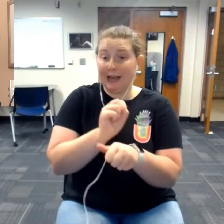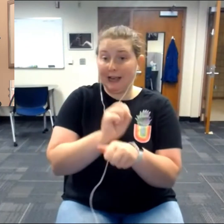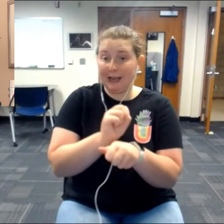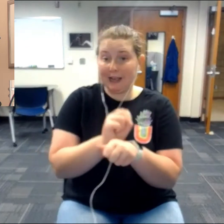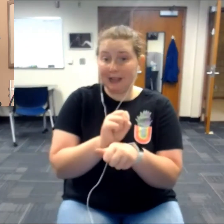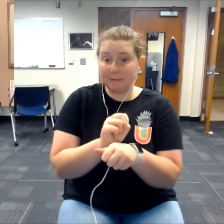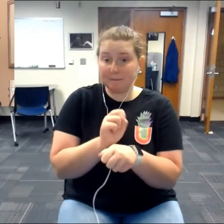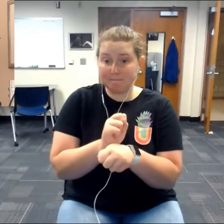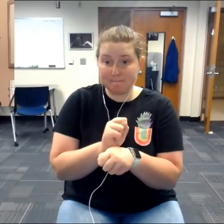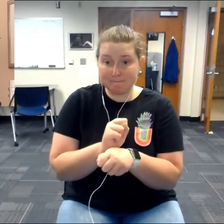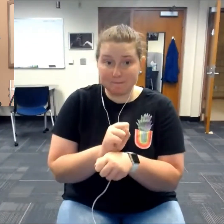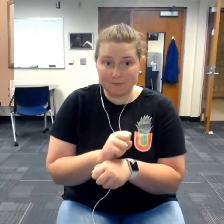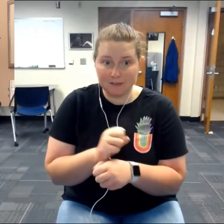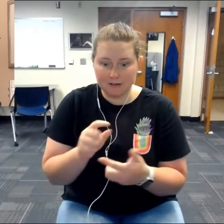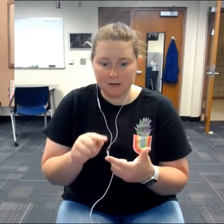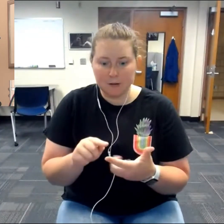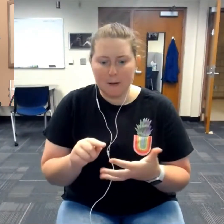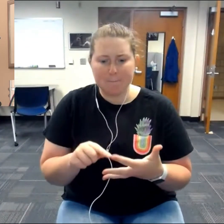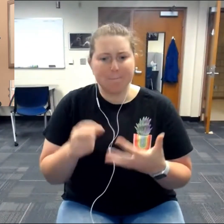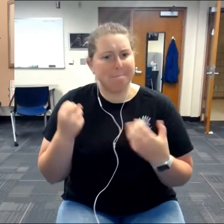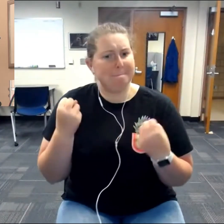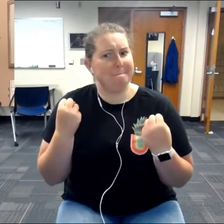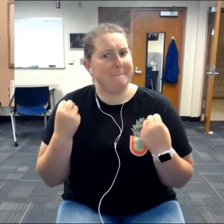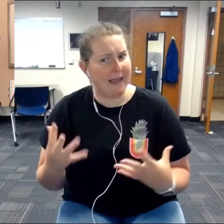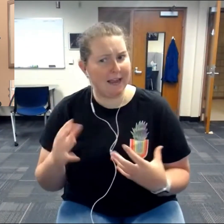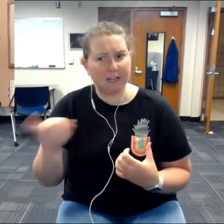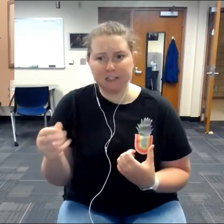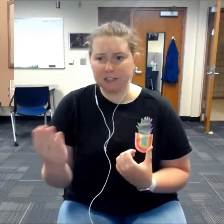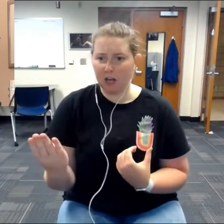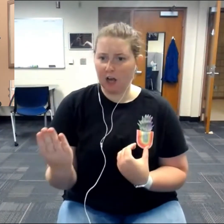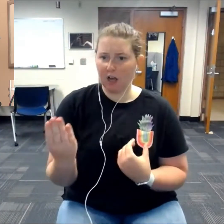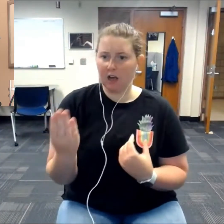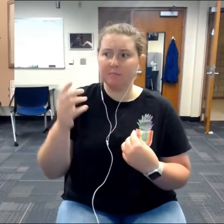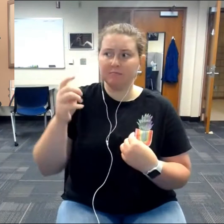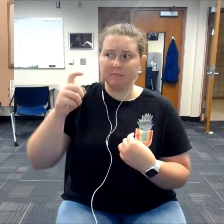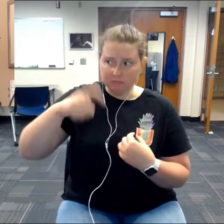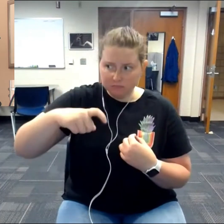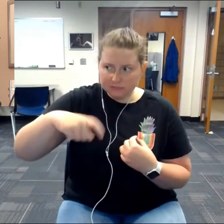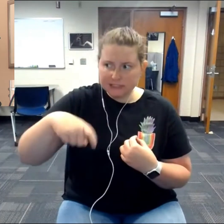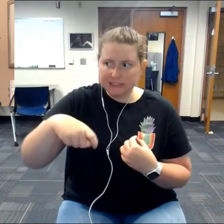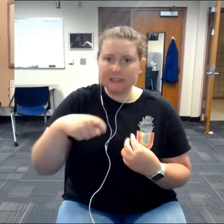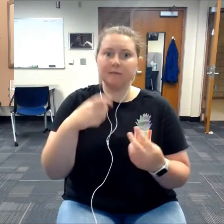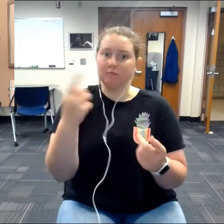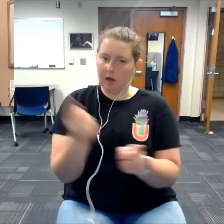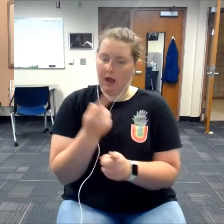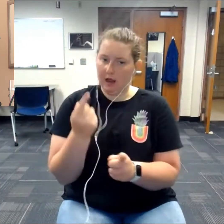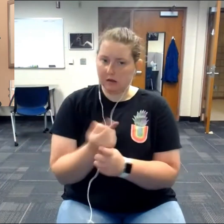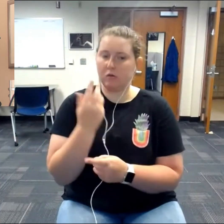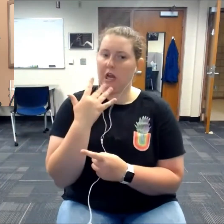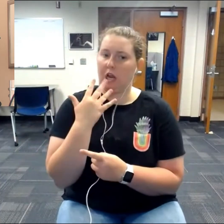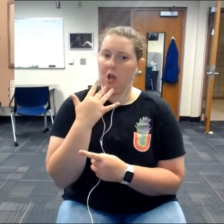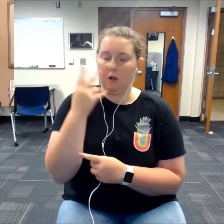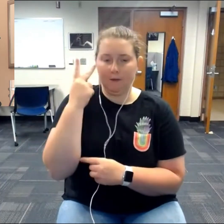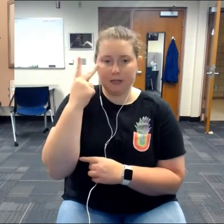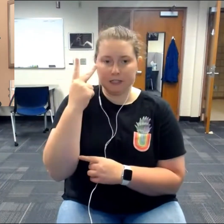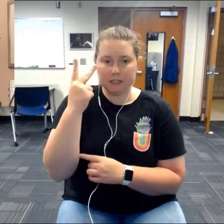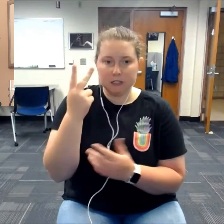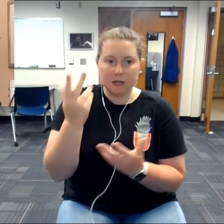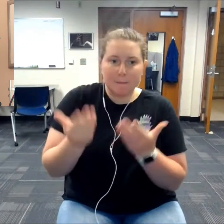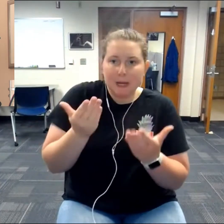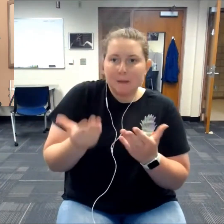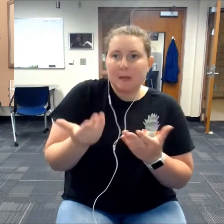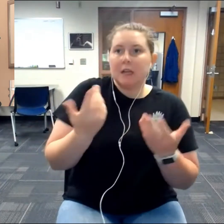demand accurate color vision if you're going to go into the electrical fields, if you're going to go into